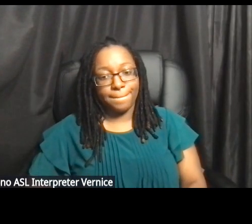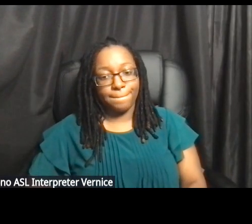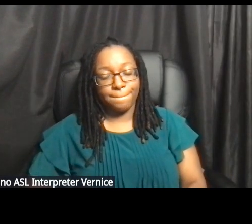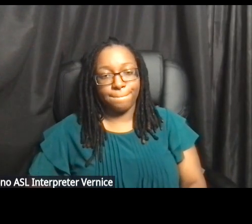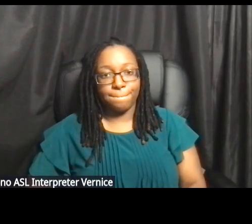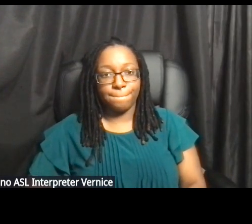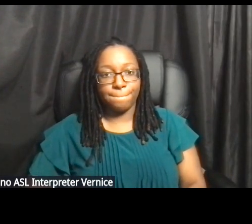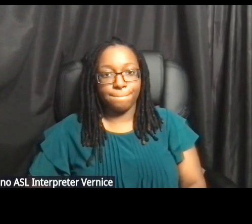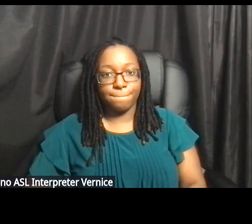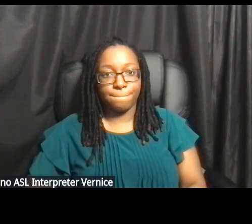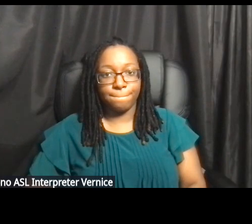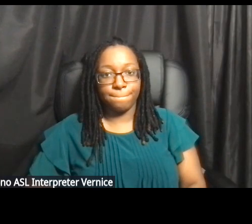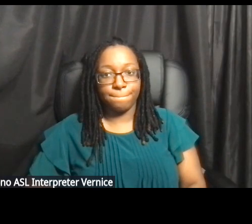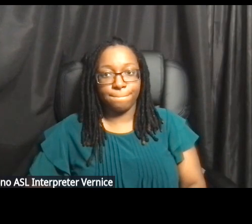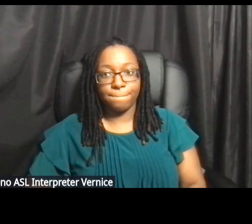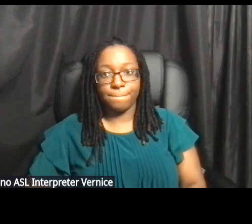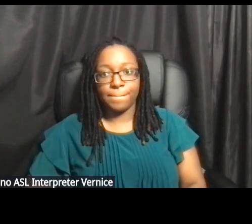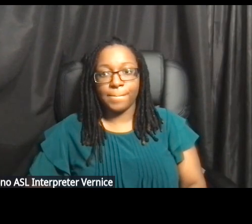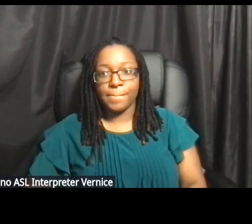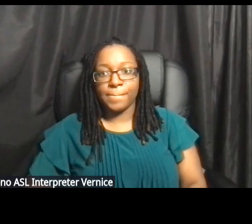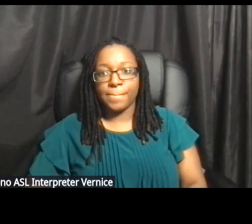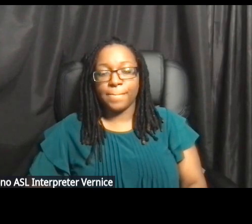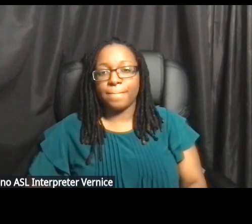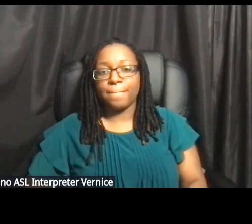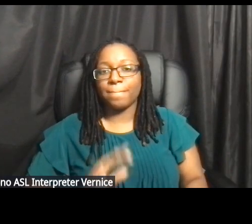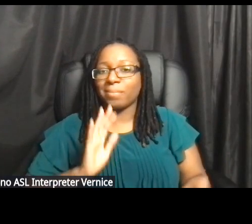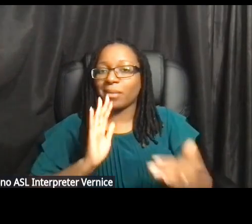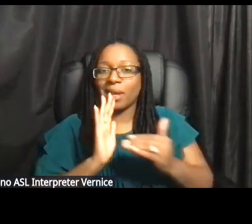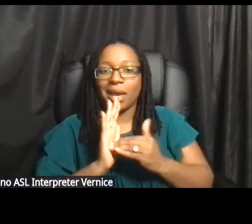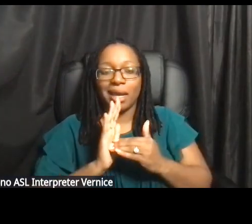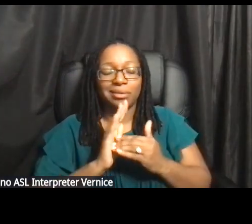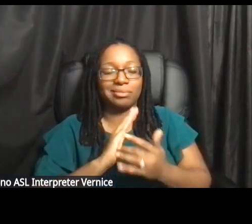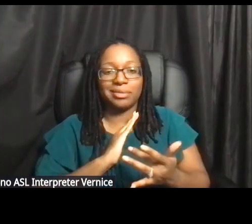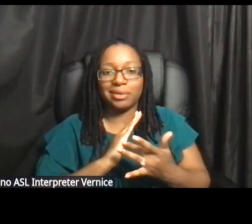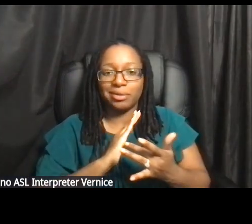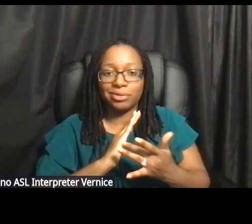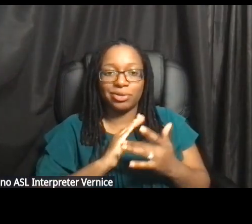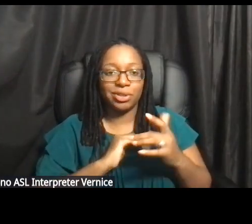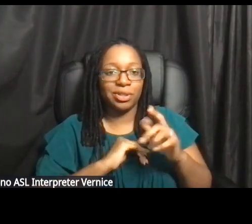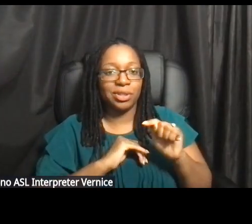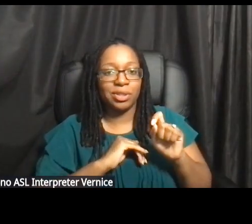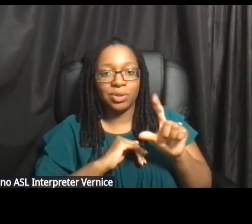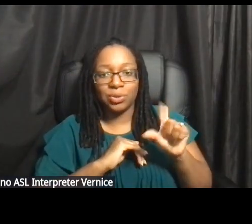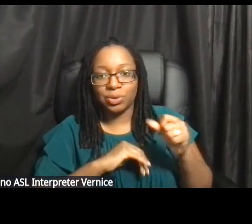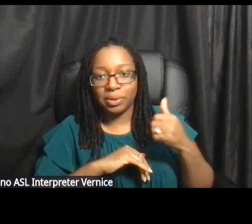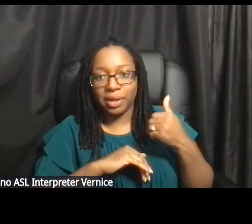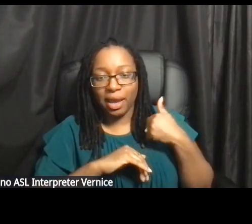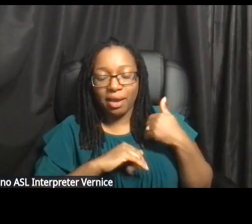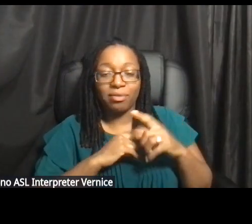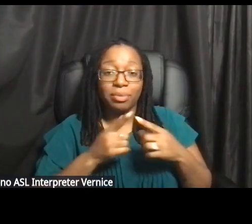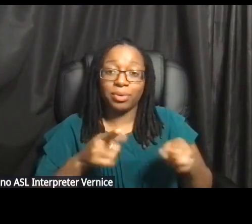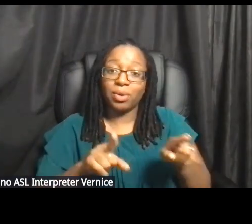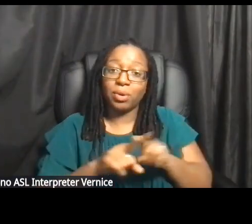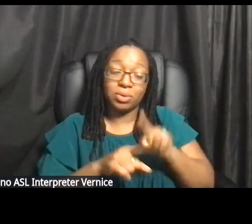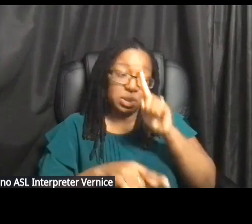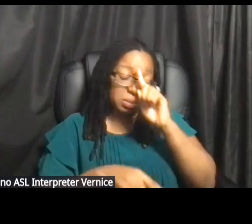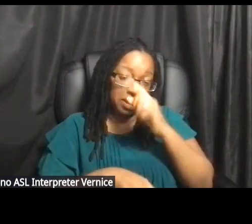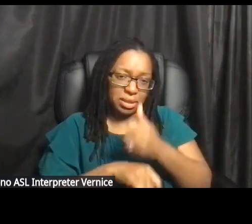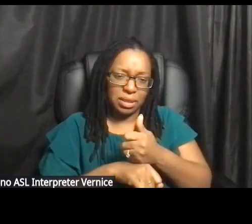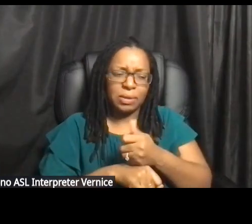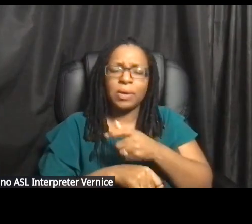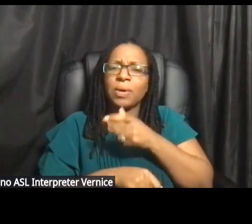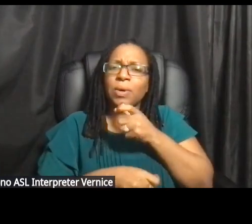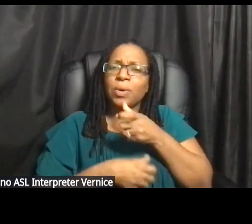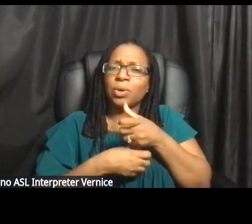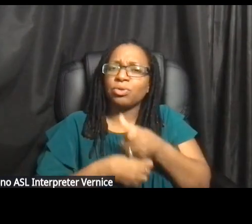I think, again, it's the technology, it's the tools, but it's also the mentality of like, who do you trust? What can